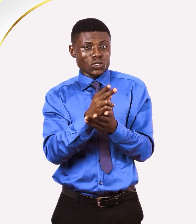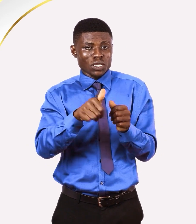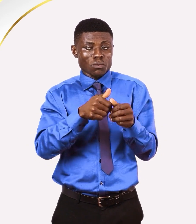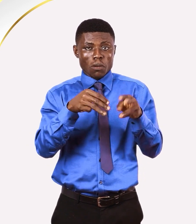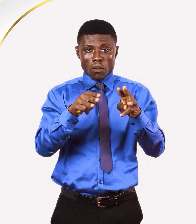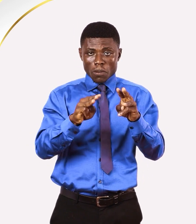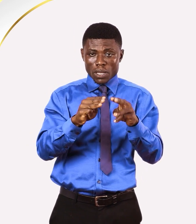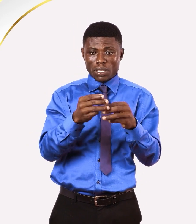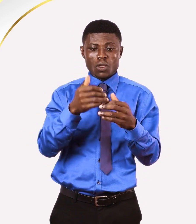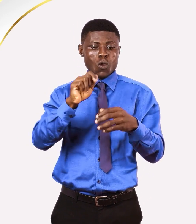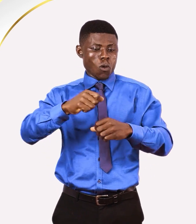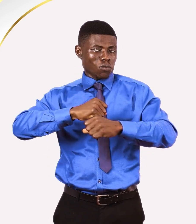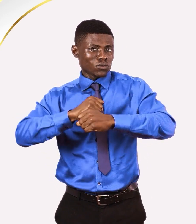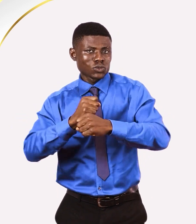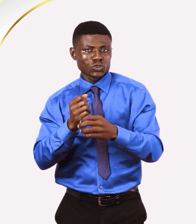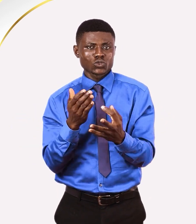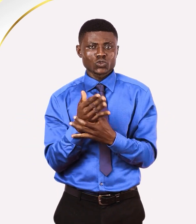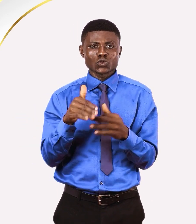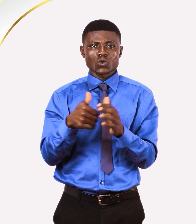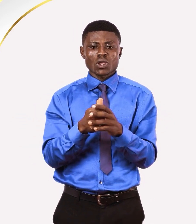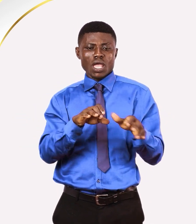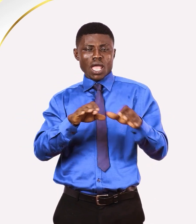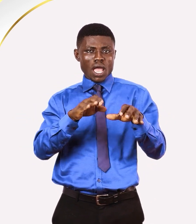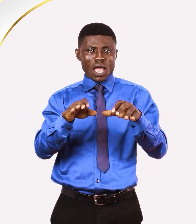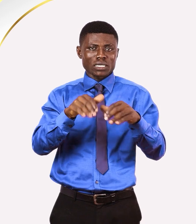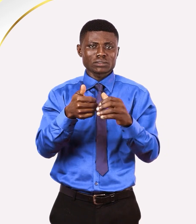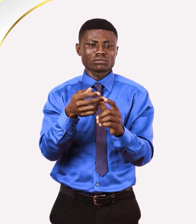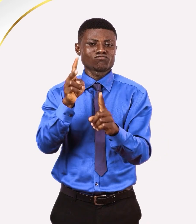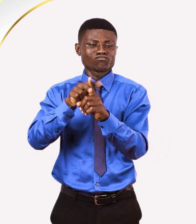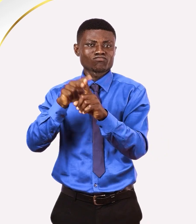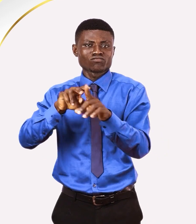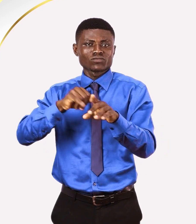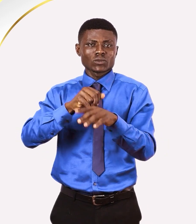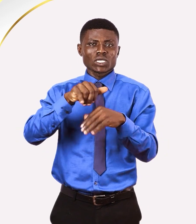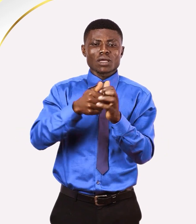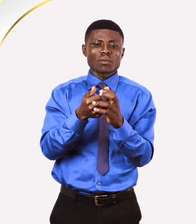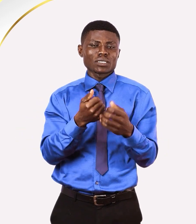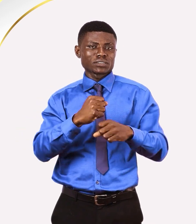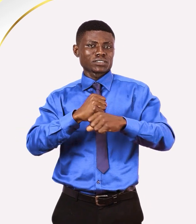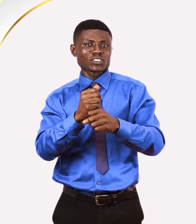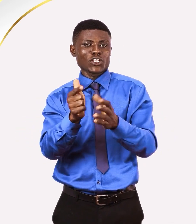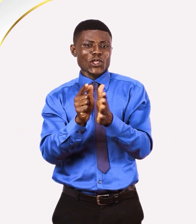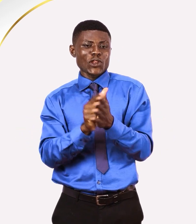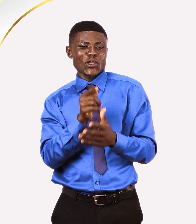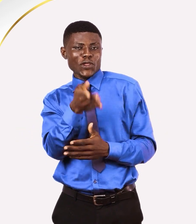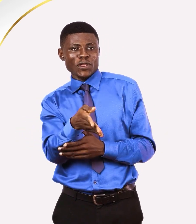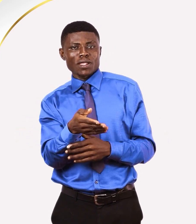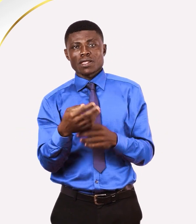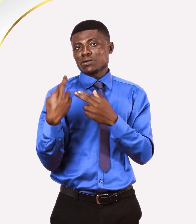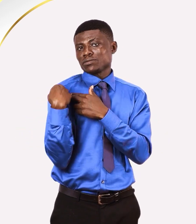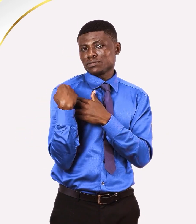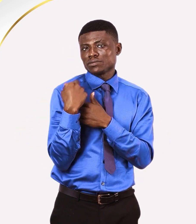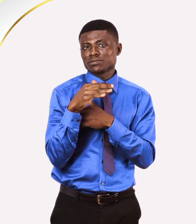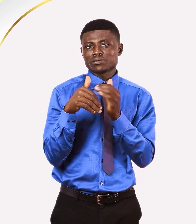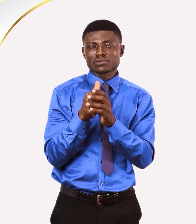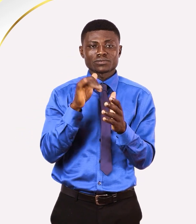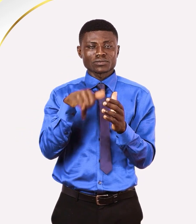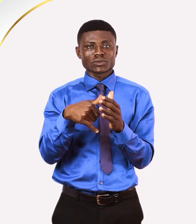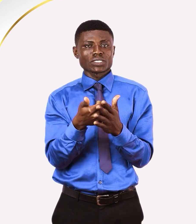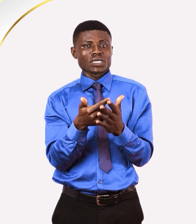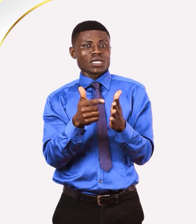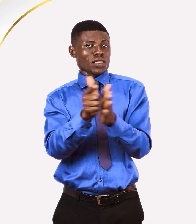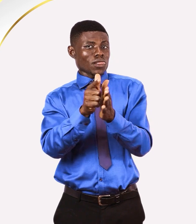integrity of the market are protected through the proactive implementation of the securities laws.